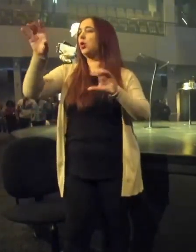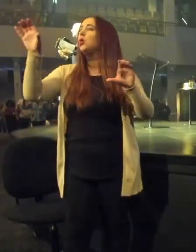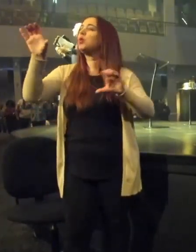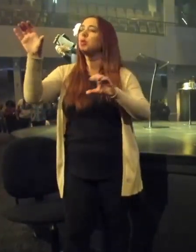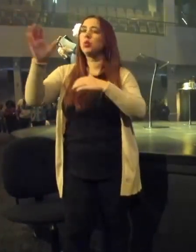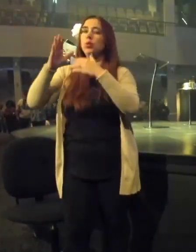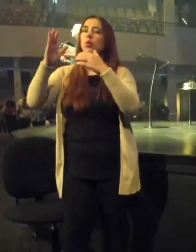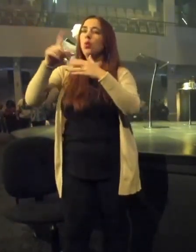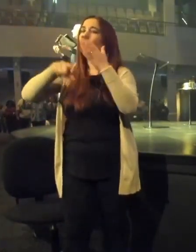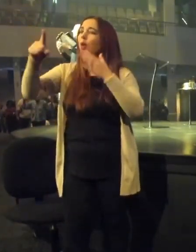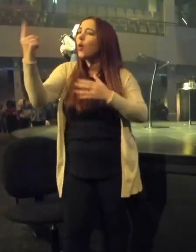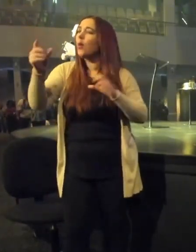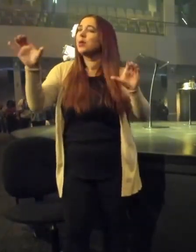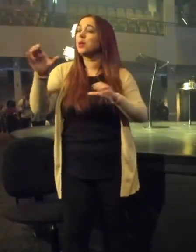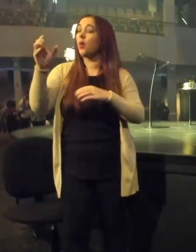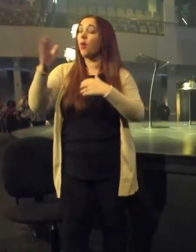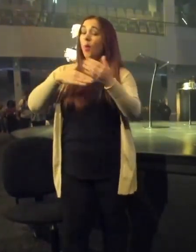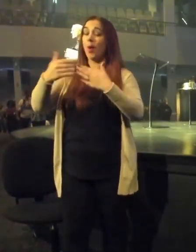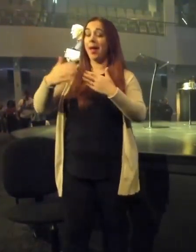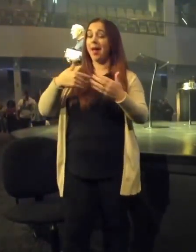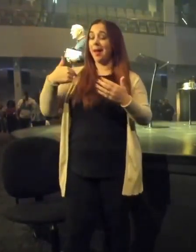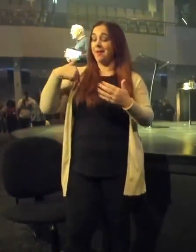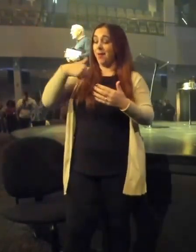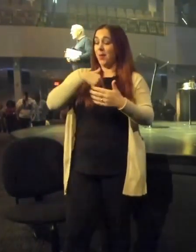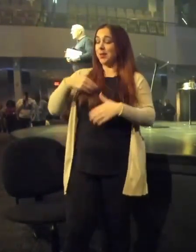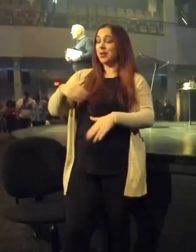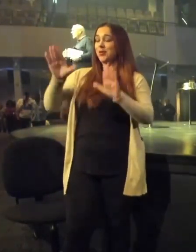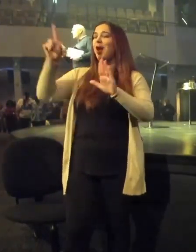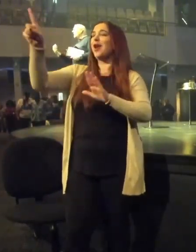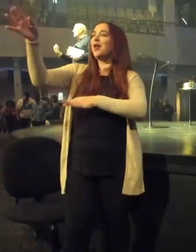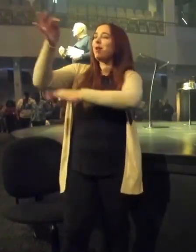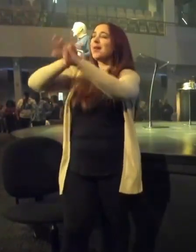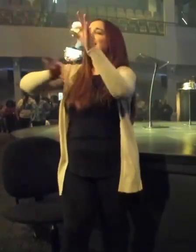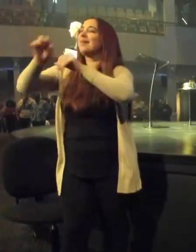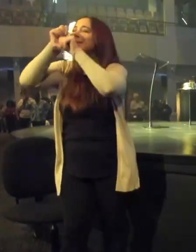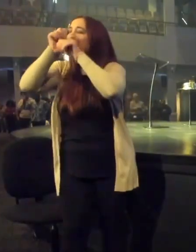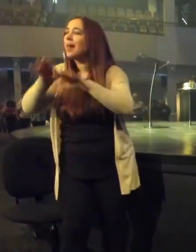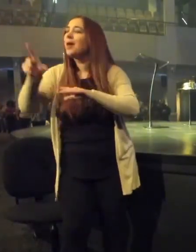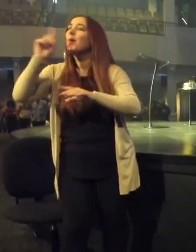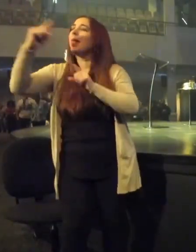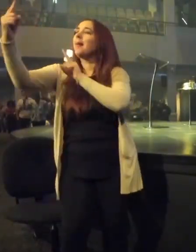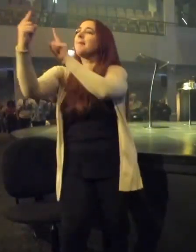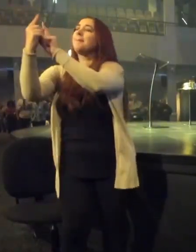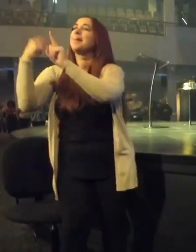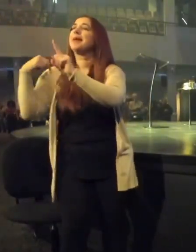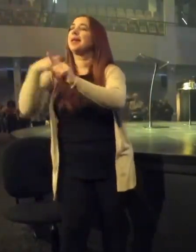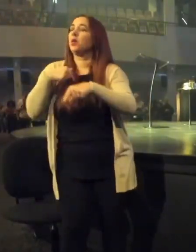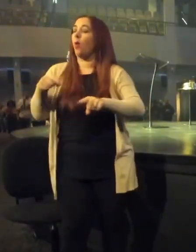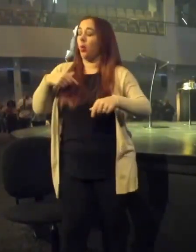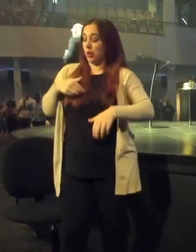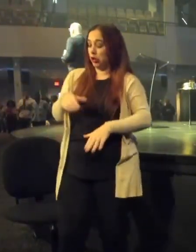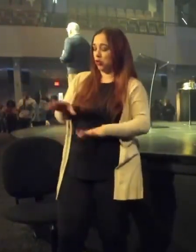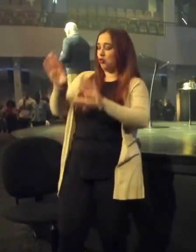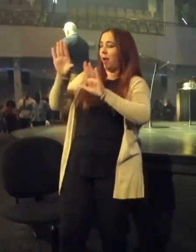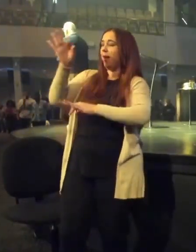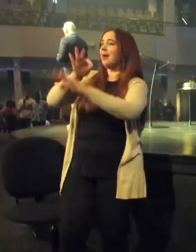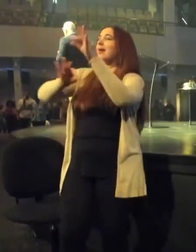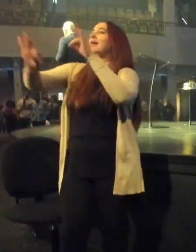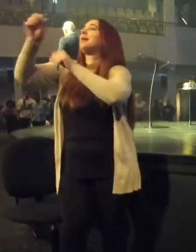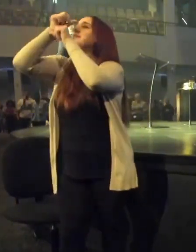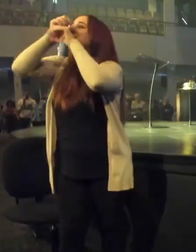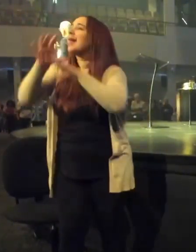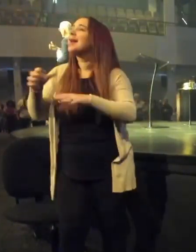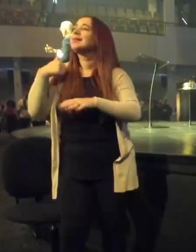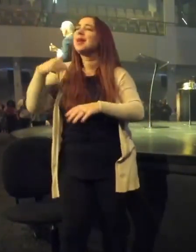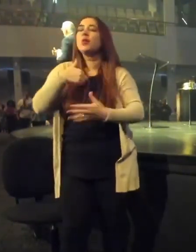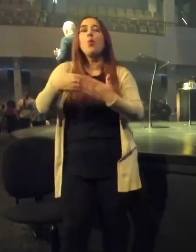when we surrender to you, you bring blessing to us. Lord, that you meet us in that moment of surrender and you pour out everything that we have need of